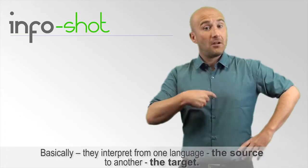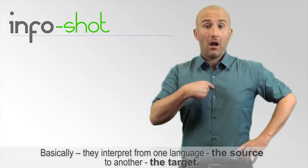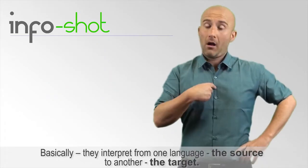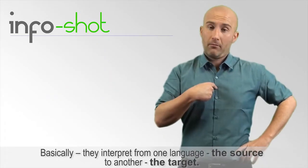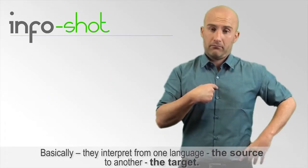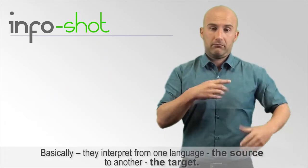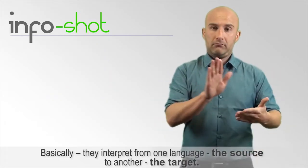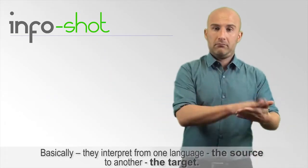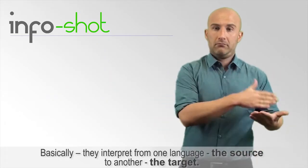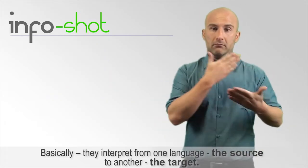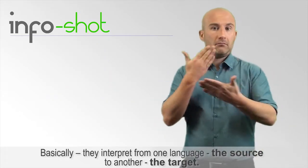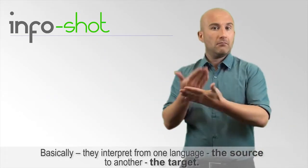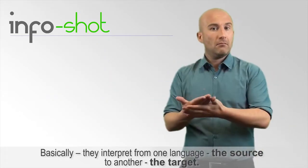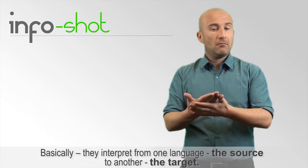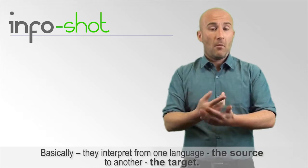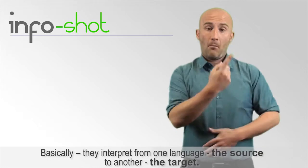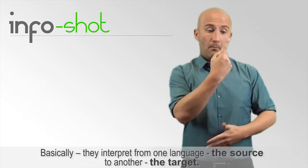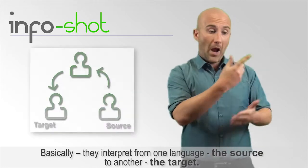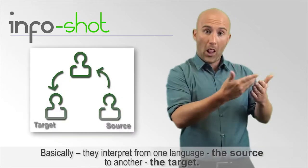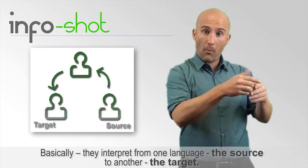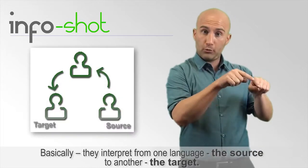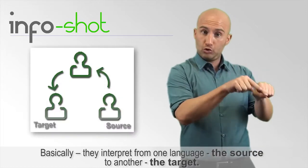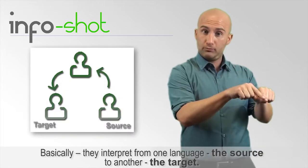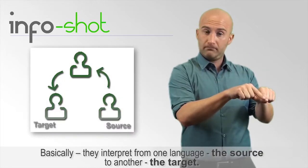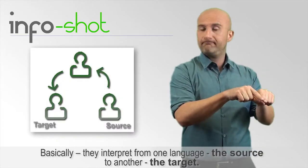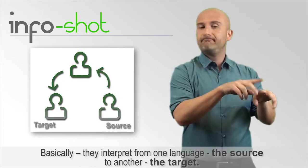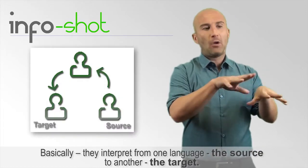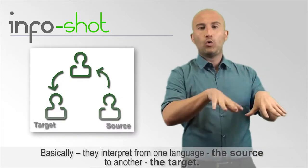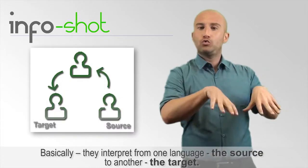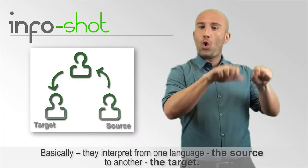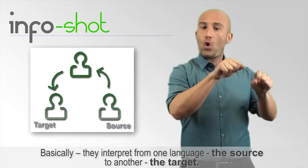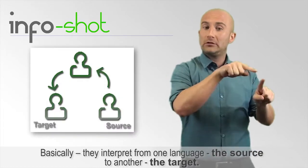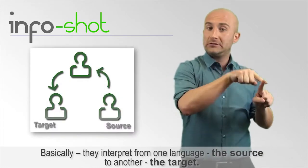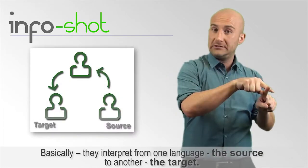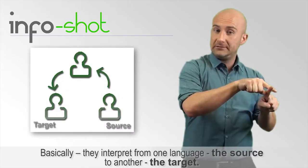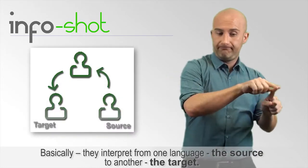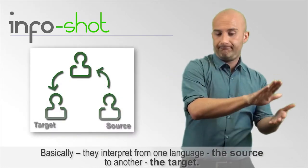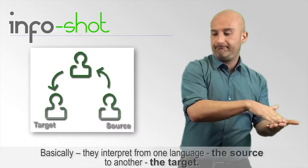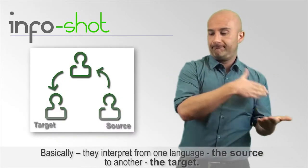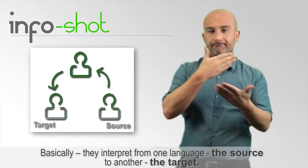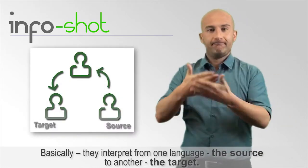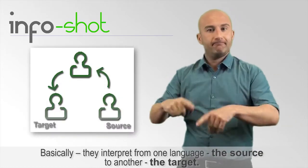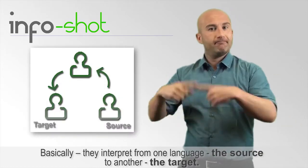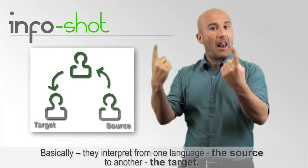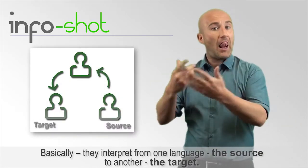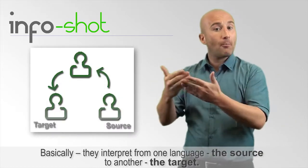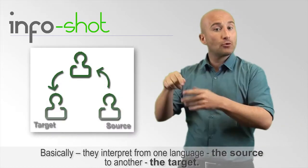Basically, they interpret from one language, the source, to another, the target.